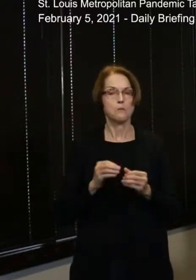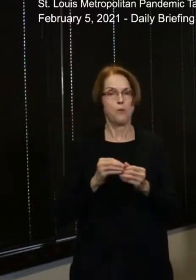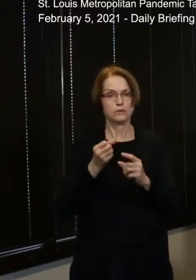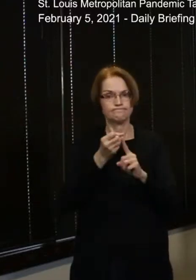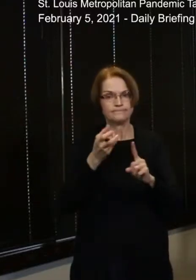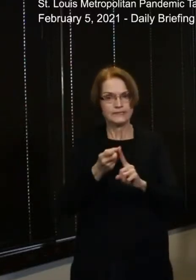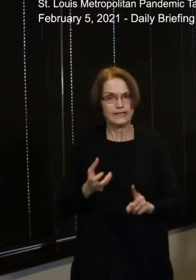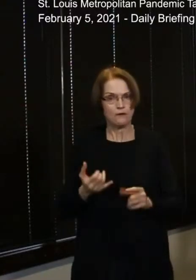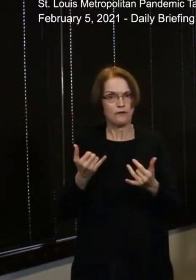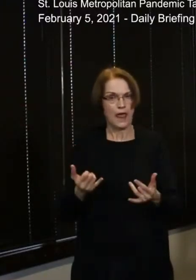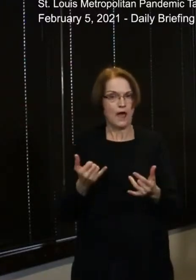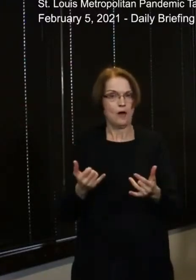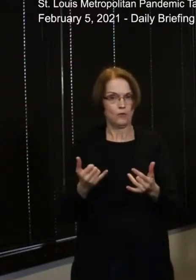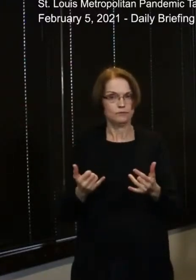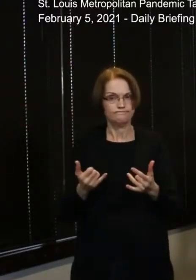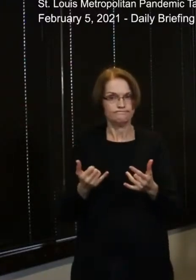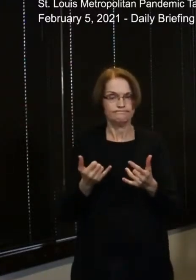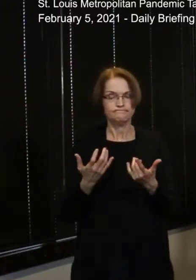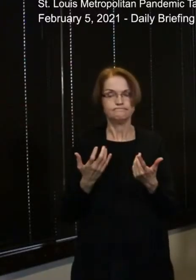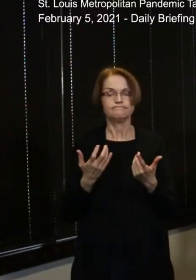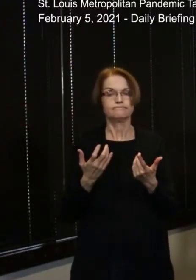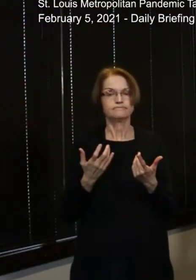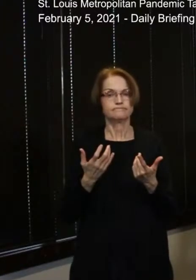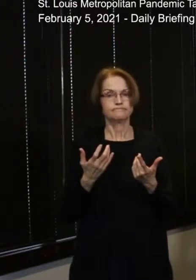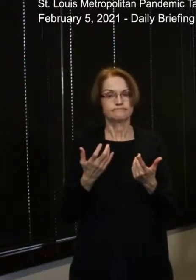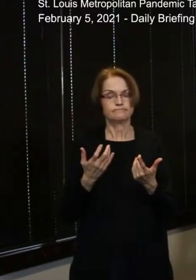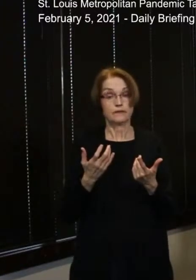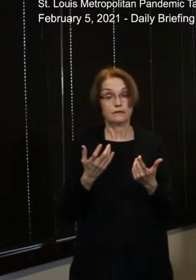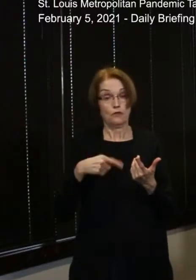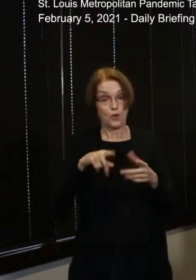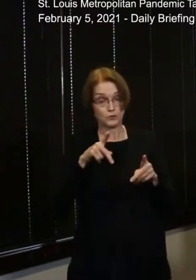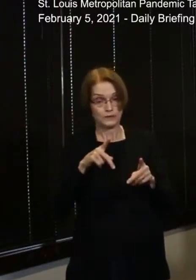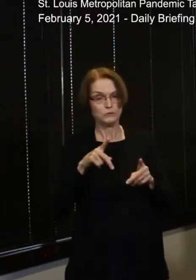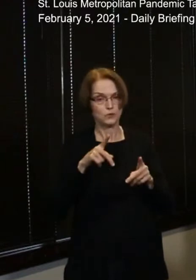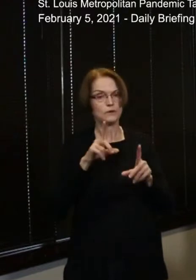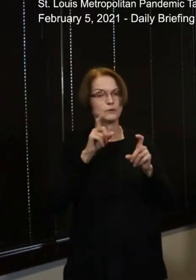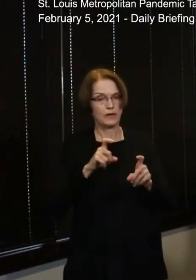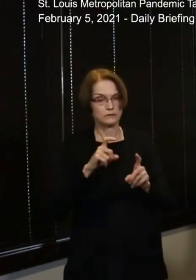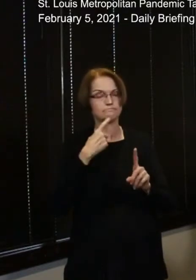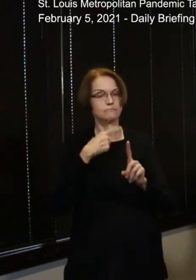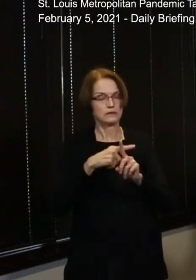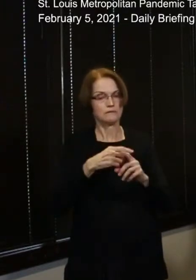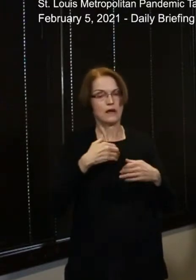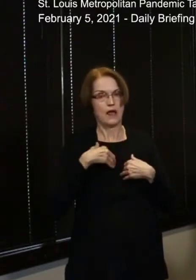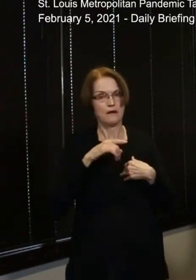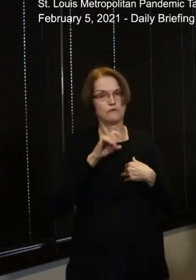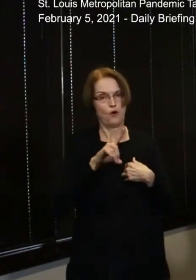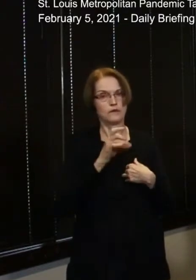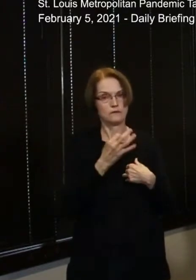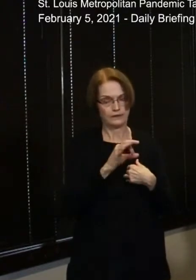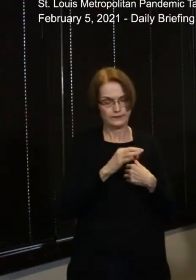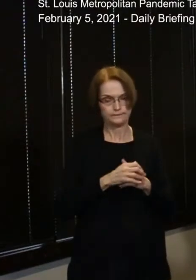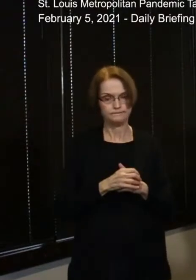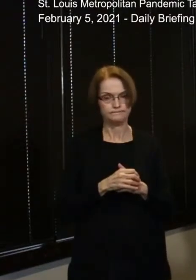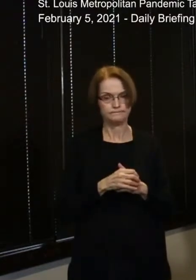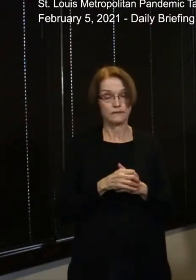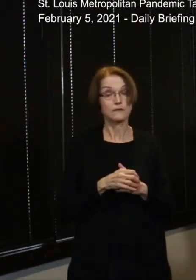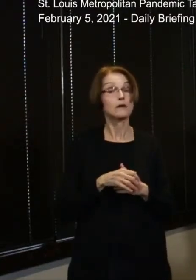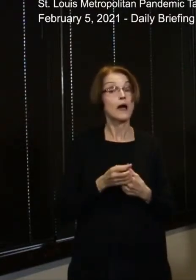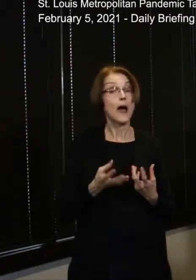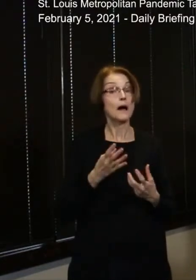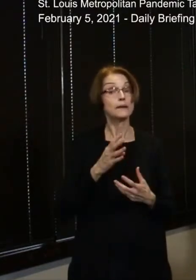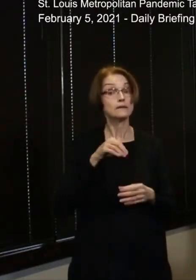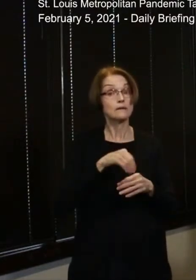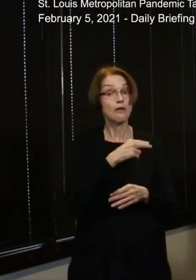detail now on our COVID-19. So these are people that are tested positive for COVID-19. As I said earlier,